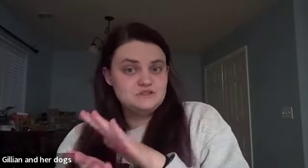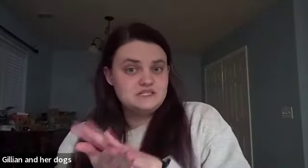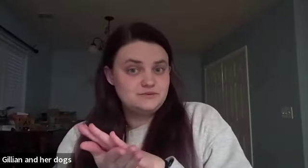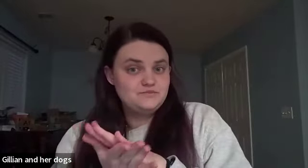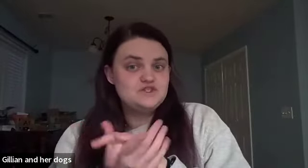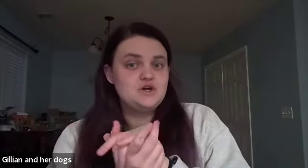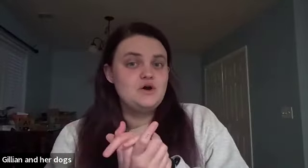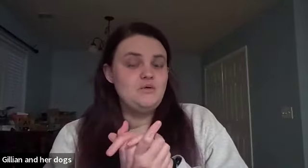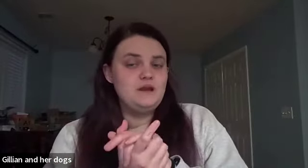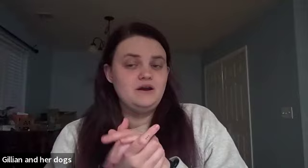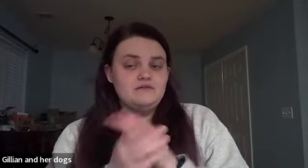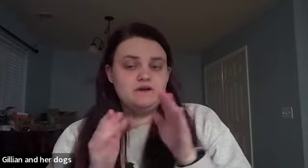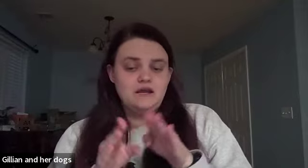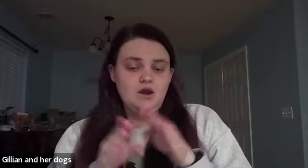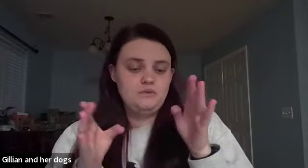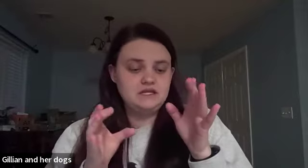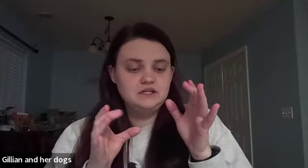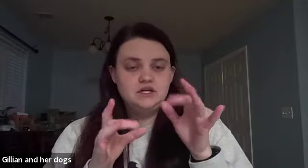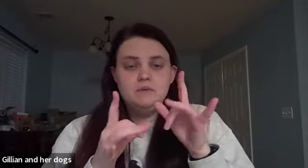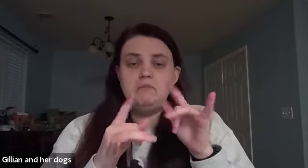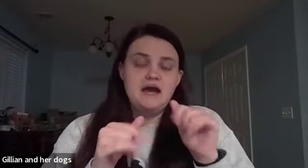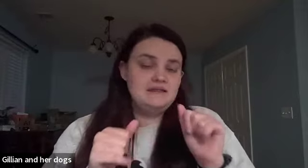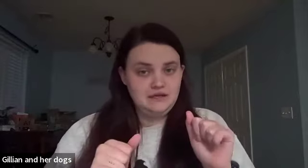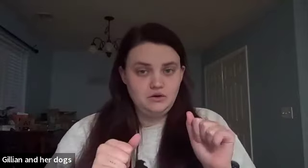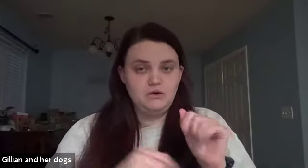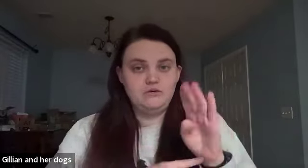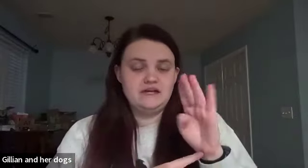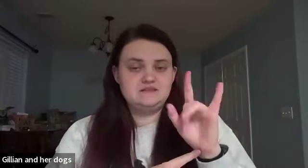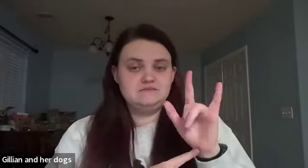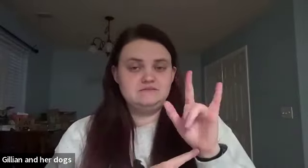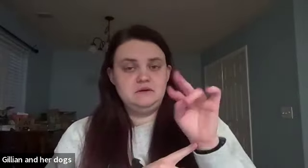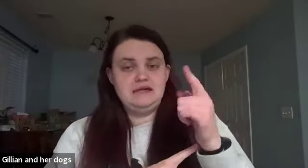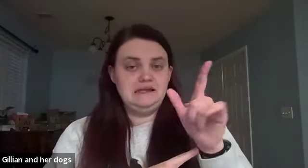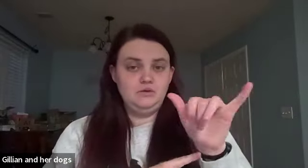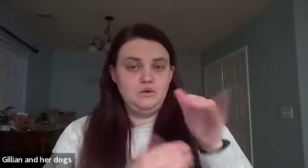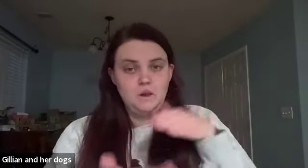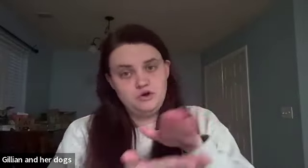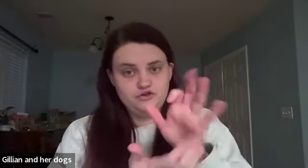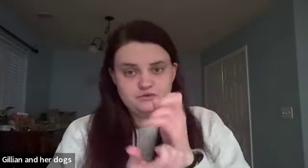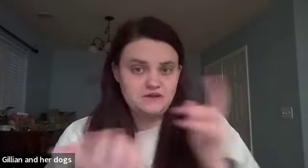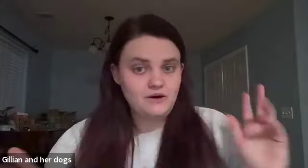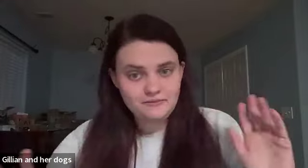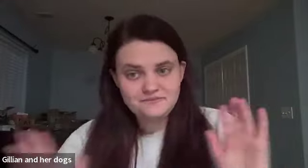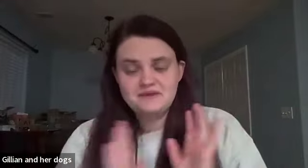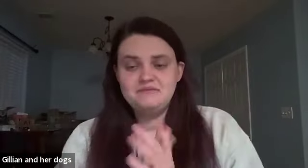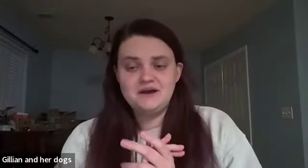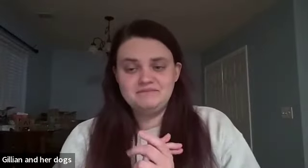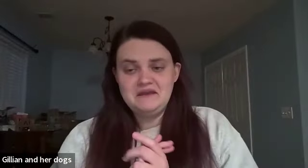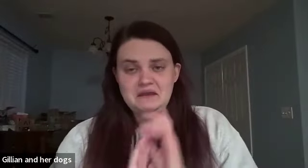school still. So we are very open, bilingual. That's the bilingual approach with it all. But